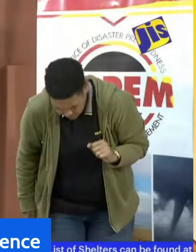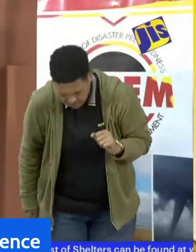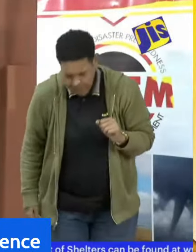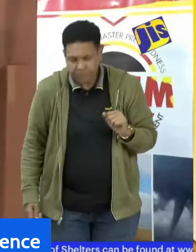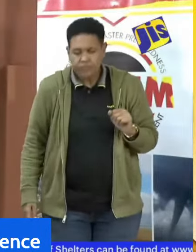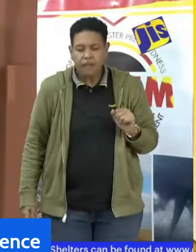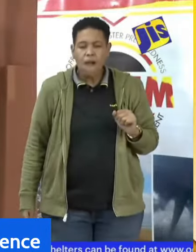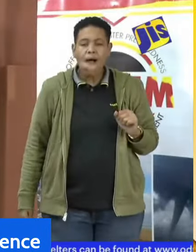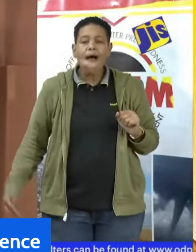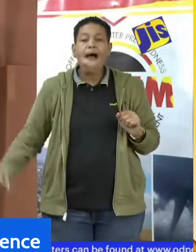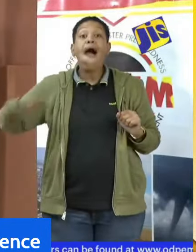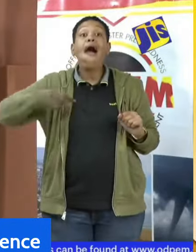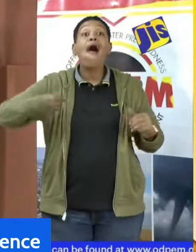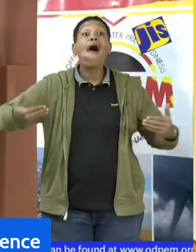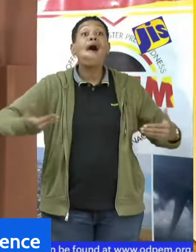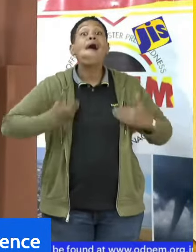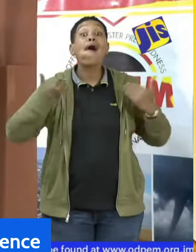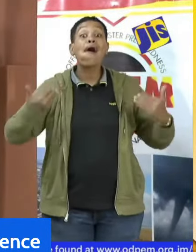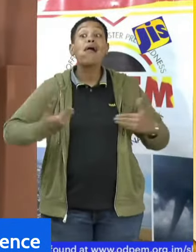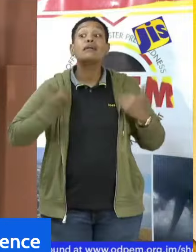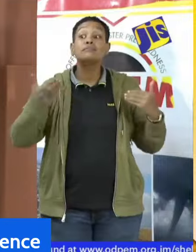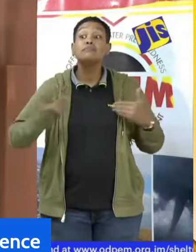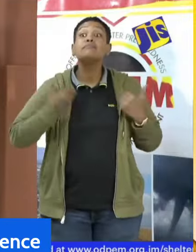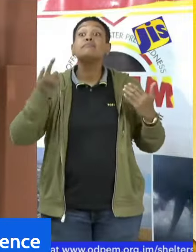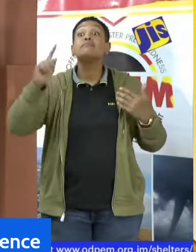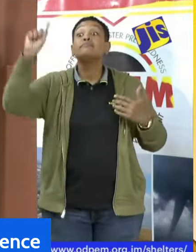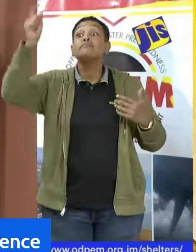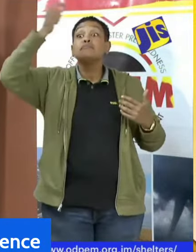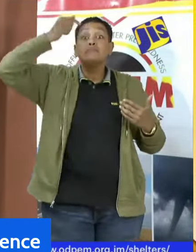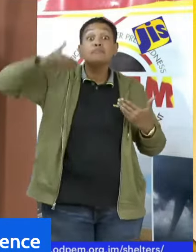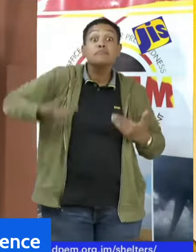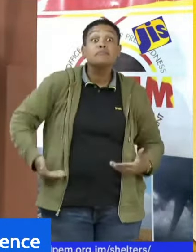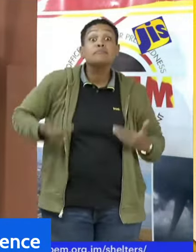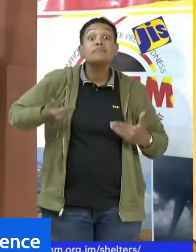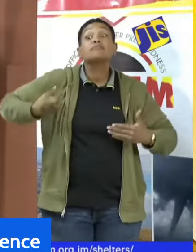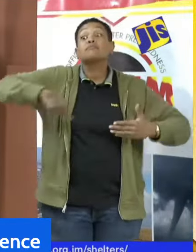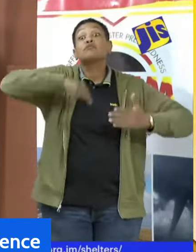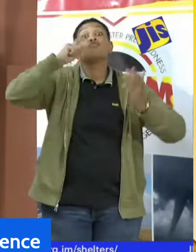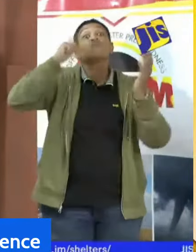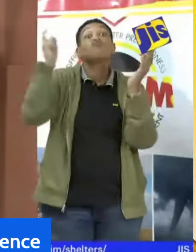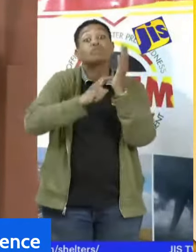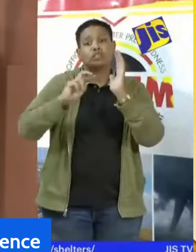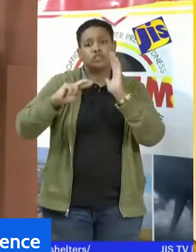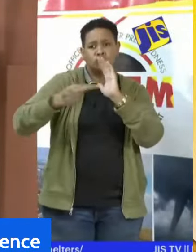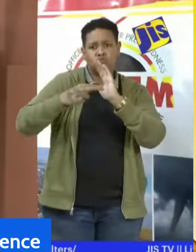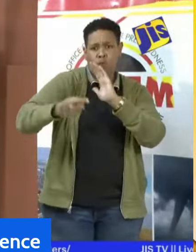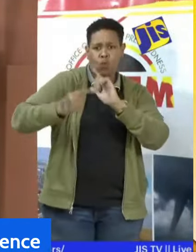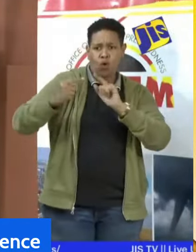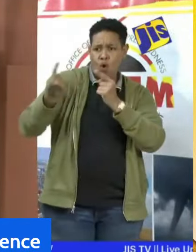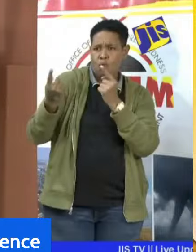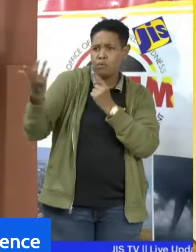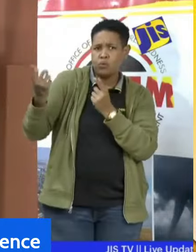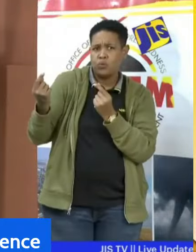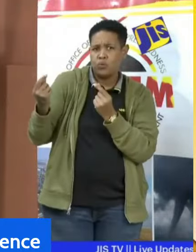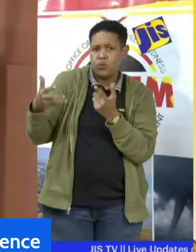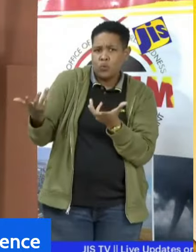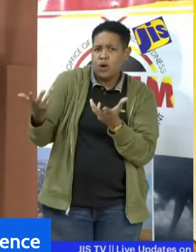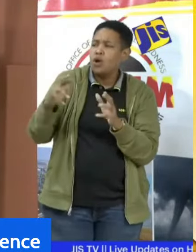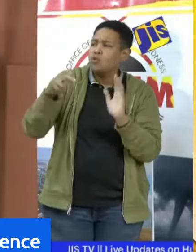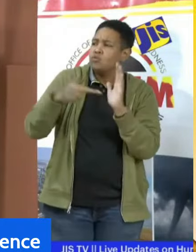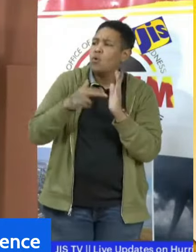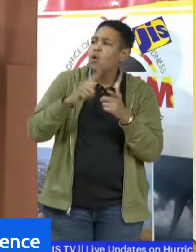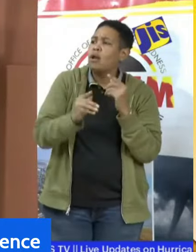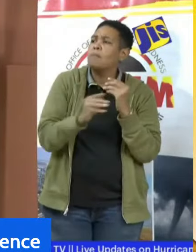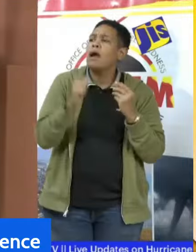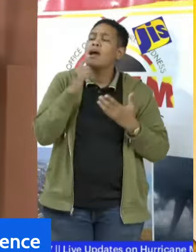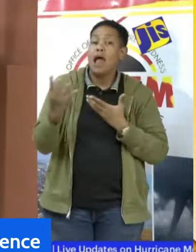I am happy that as a government, we recognize the role of the opposition and